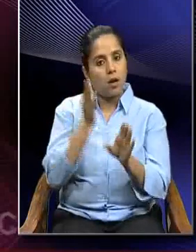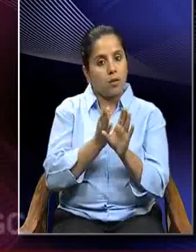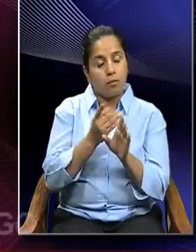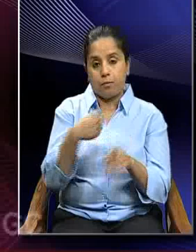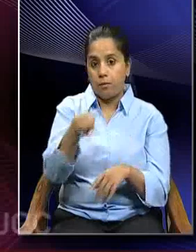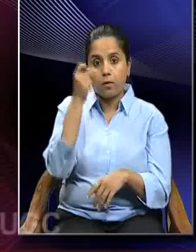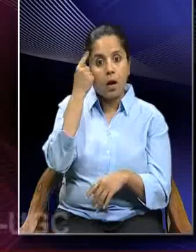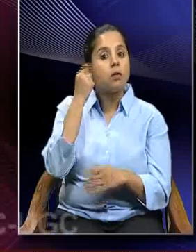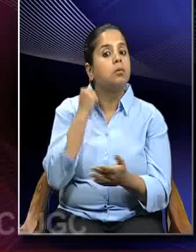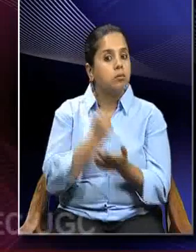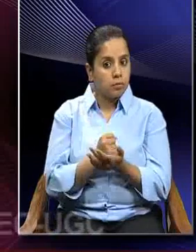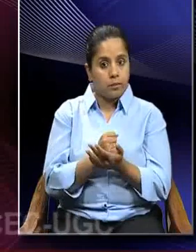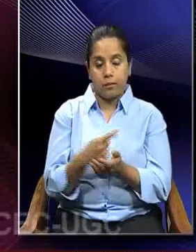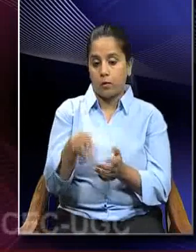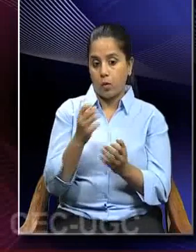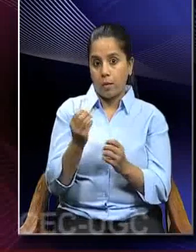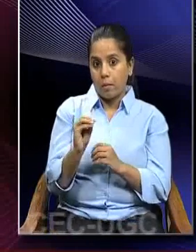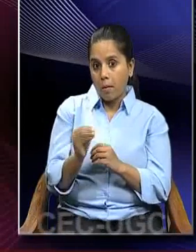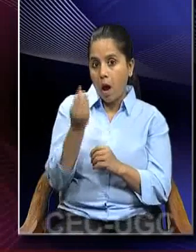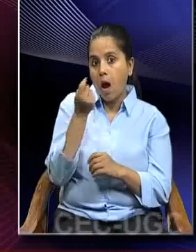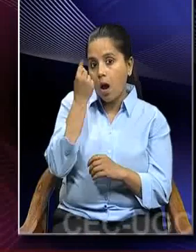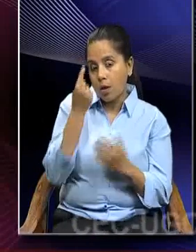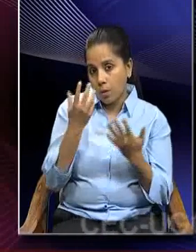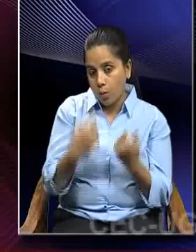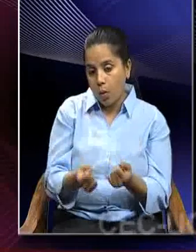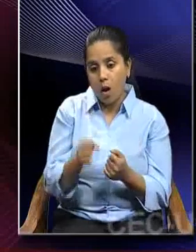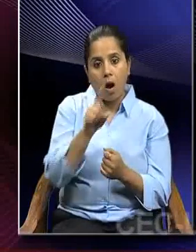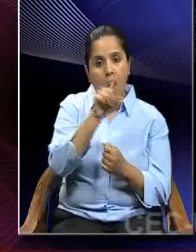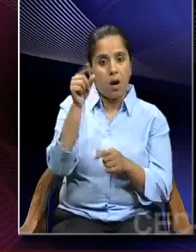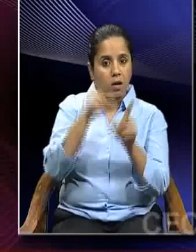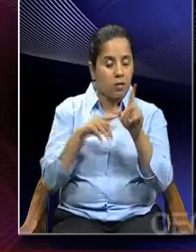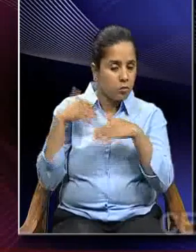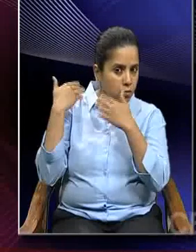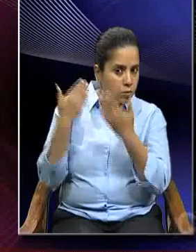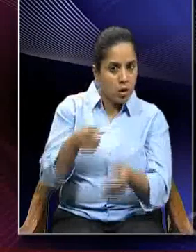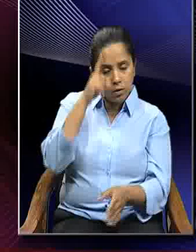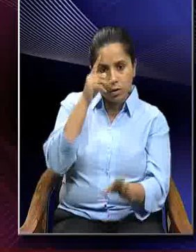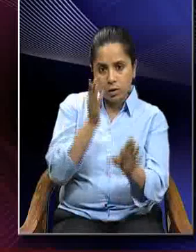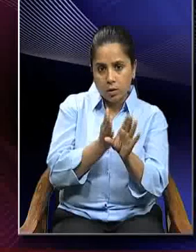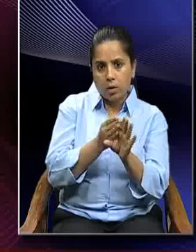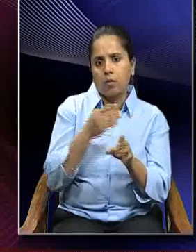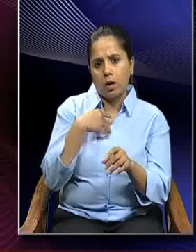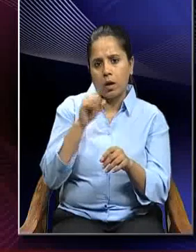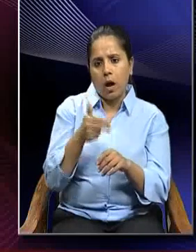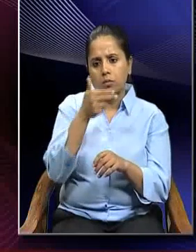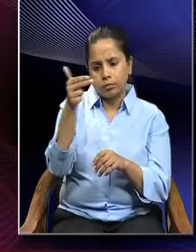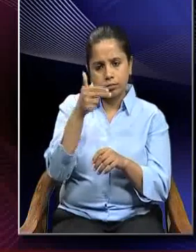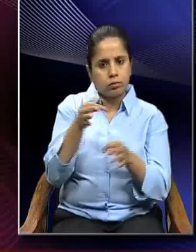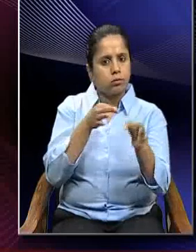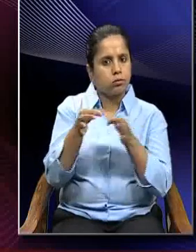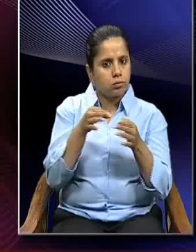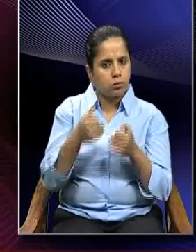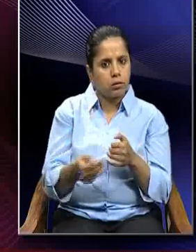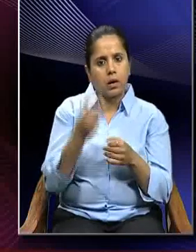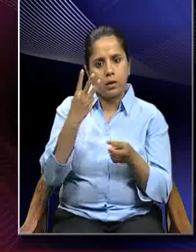in order to have a better understanding of the 100 years of psychology, we can classify them into